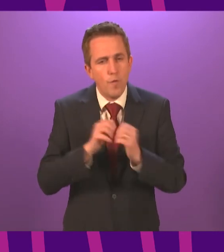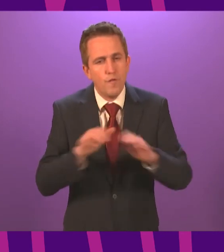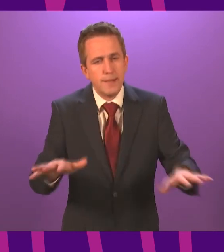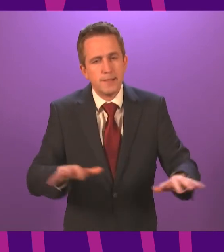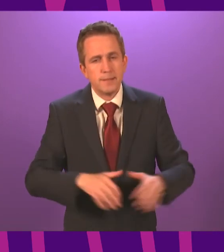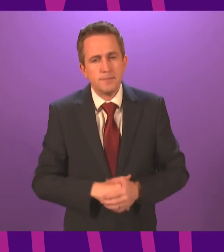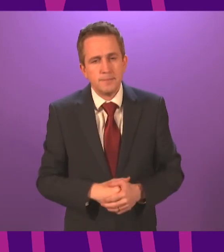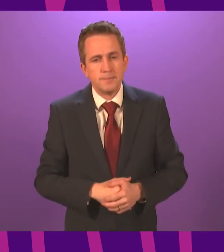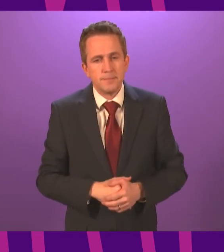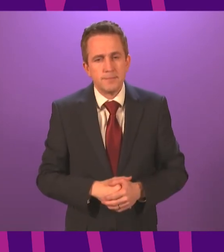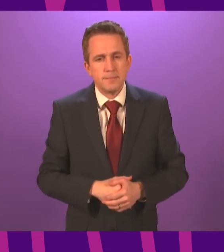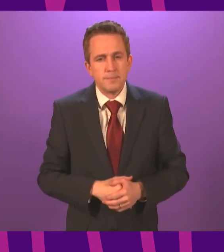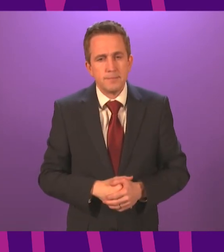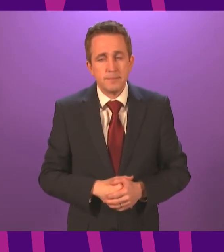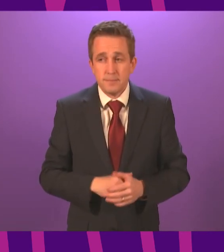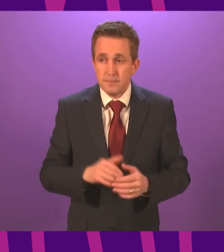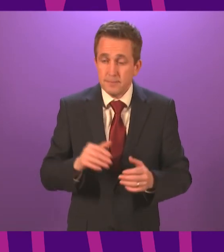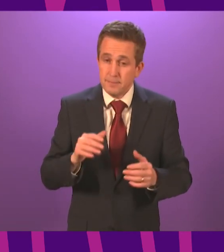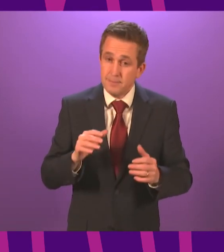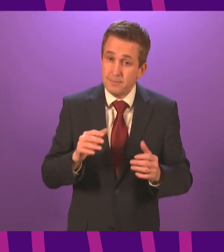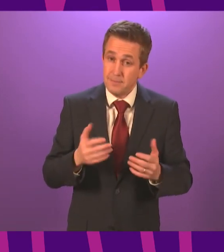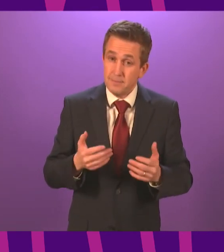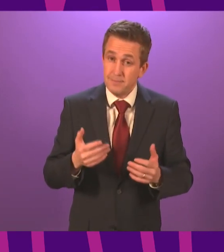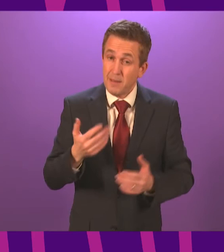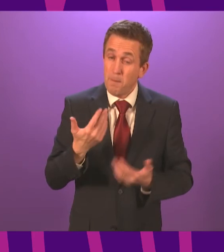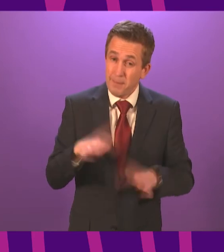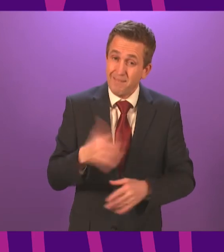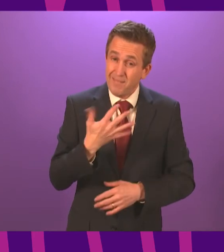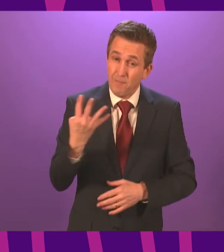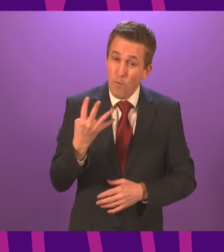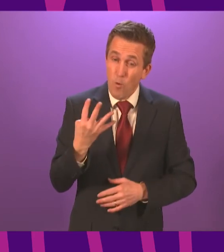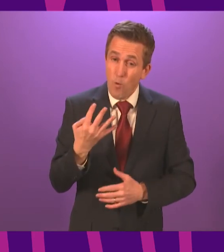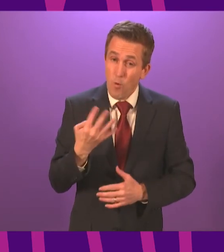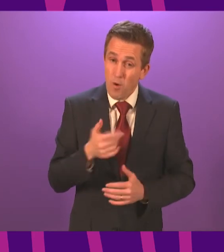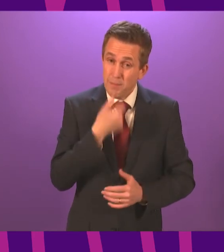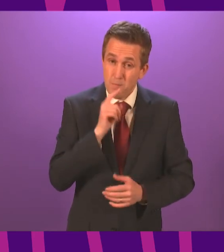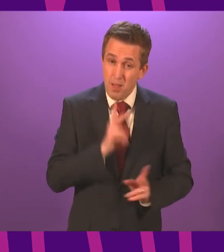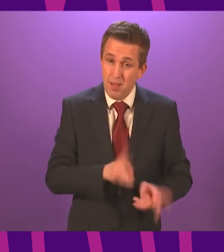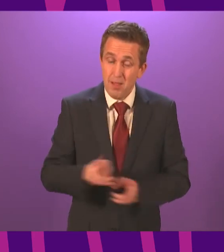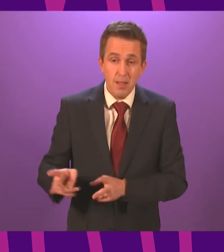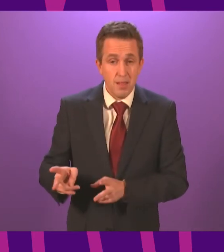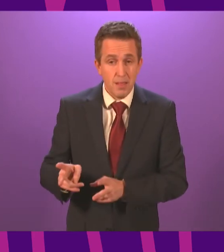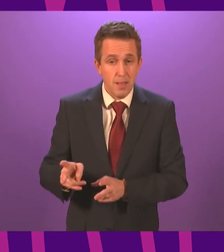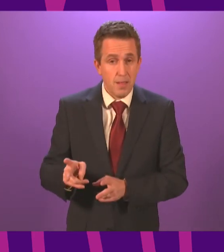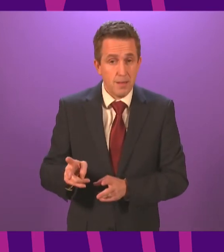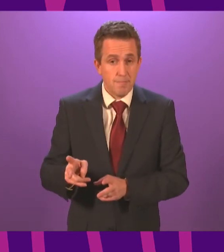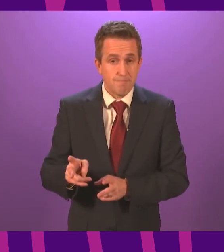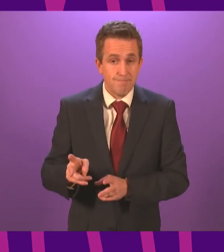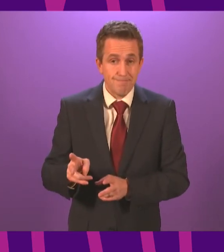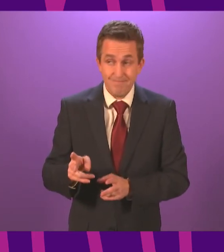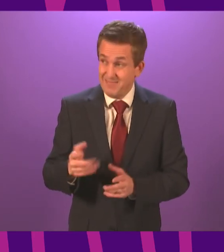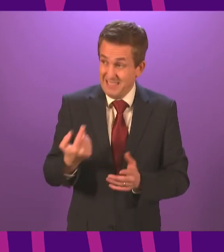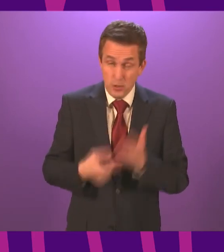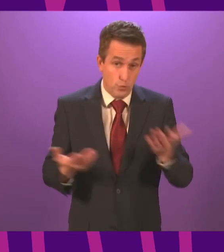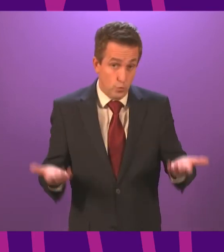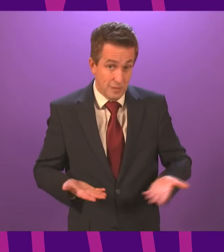again by the 54 new deaths of people who have tested positive reported just